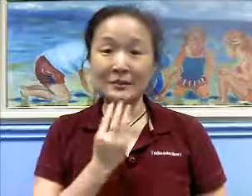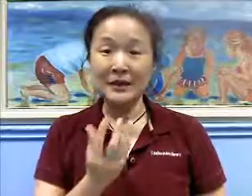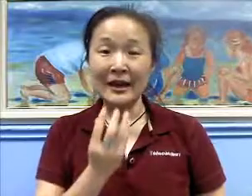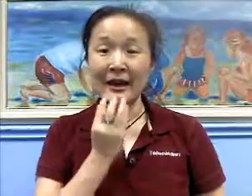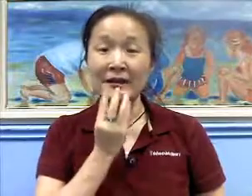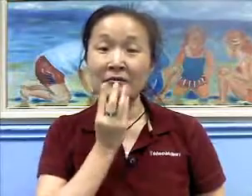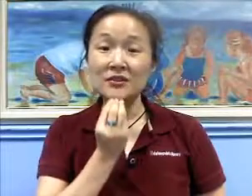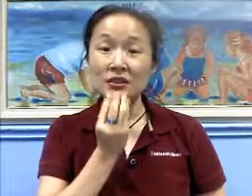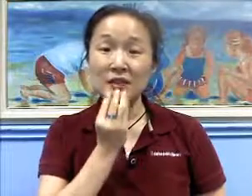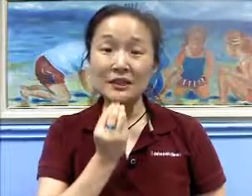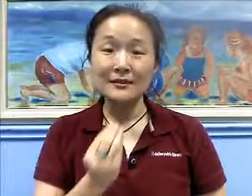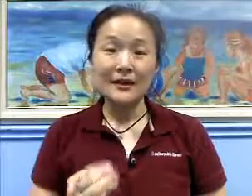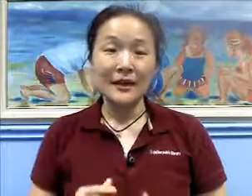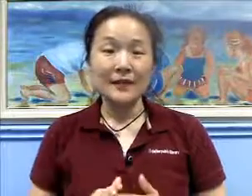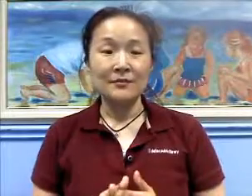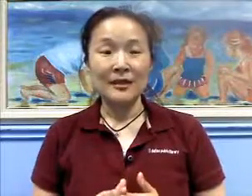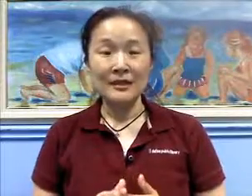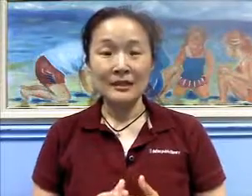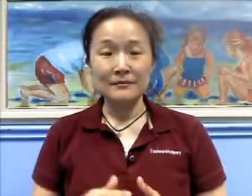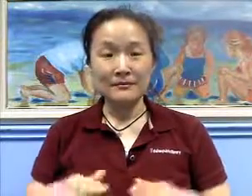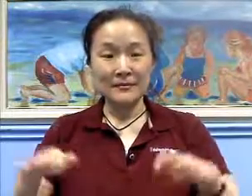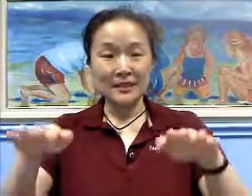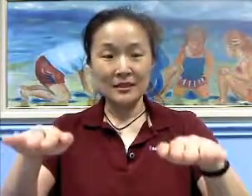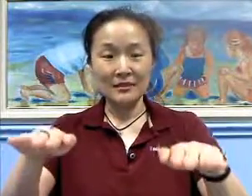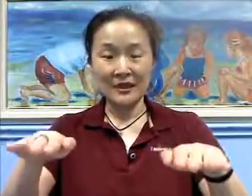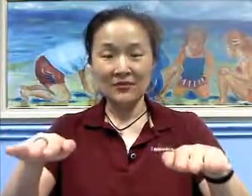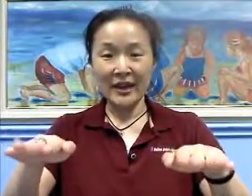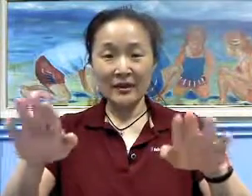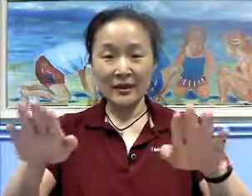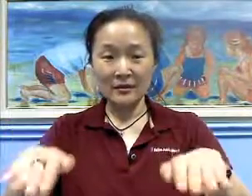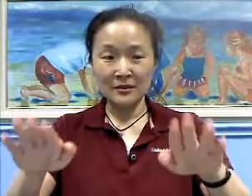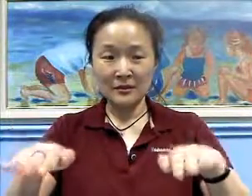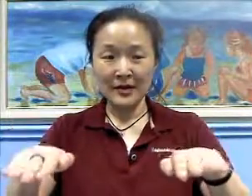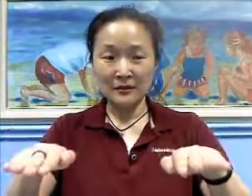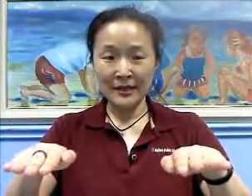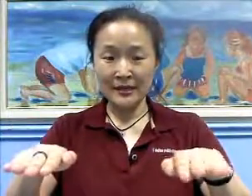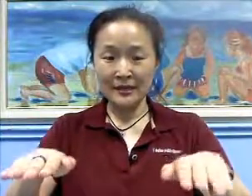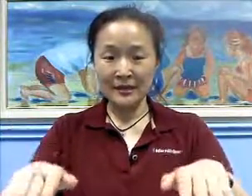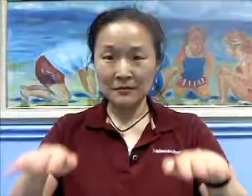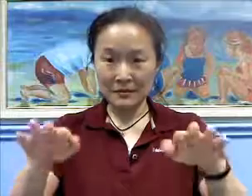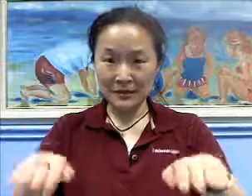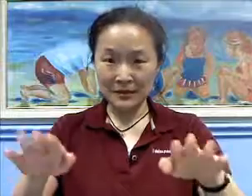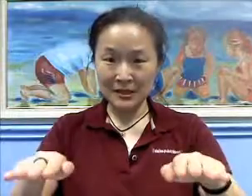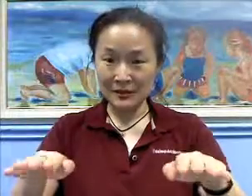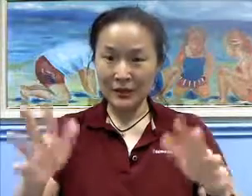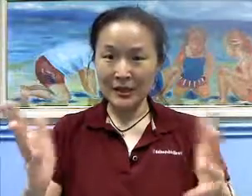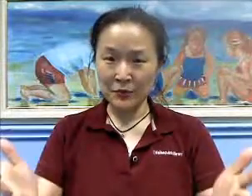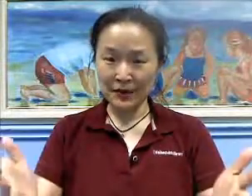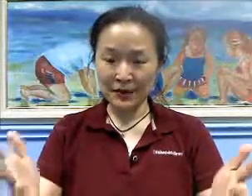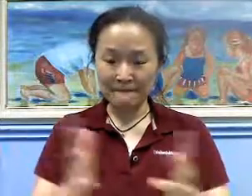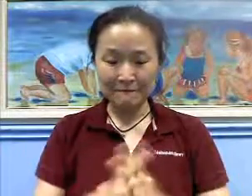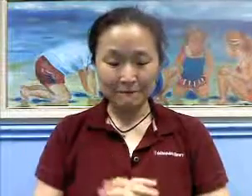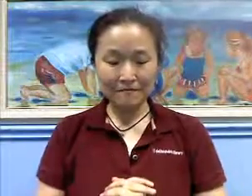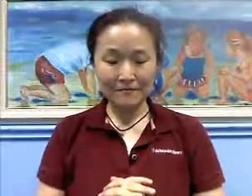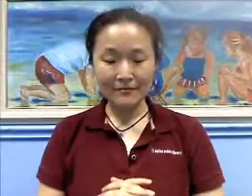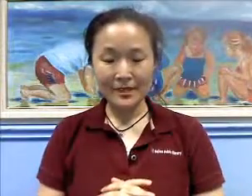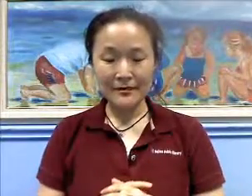men, have, Jewish. And then Muslim, take two hands flat and down like this, like Muslims when they pray.